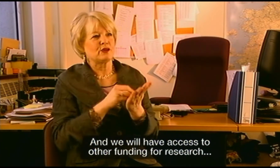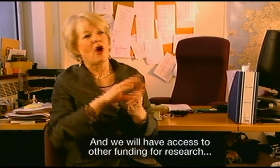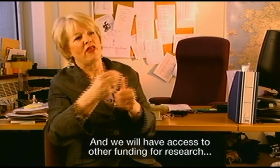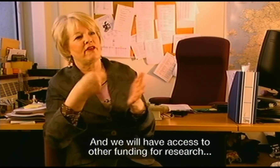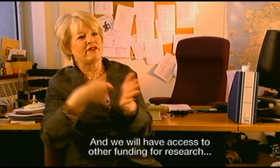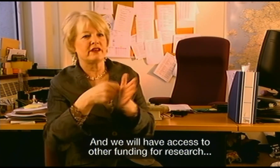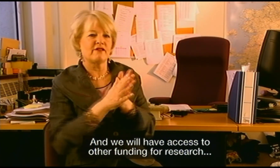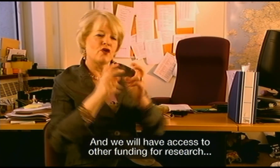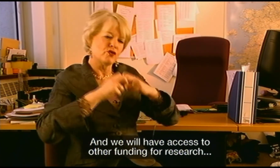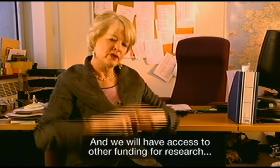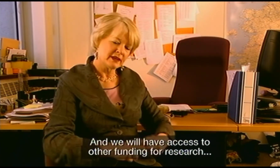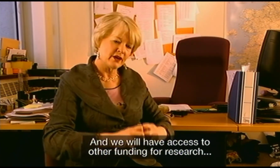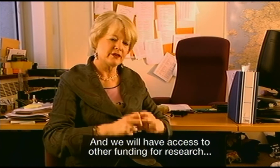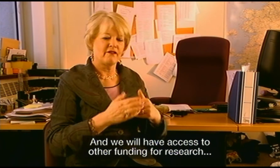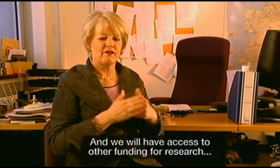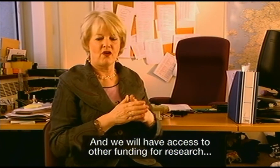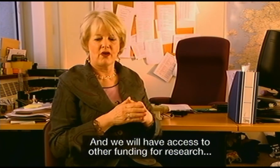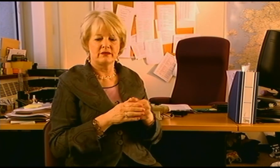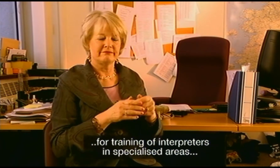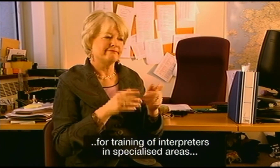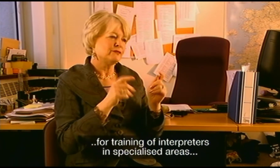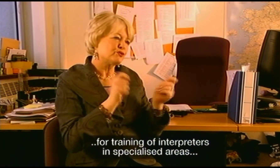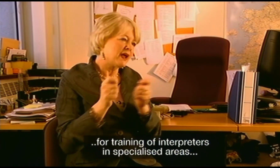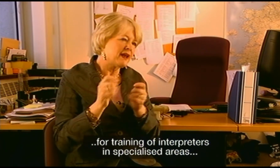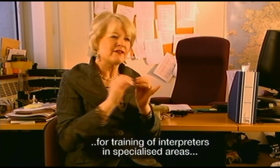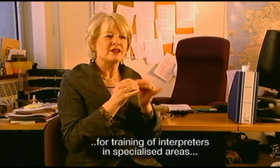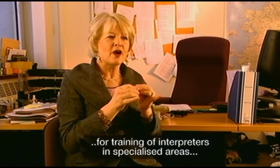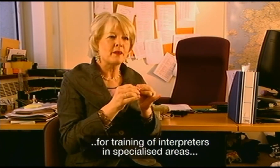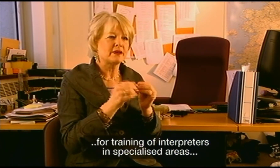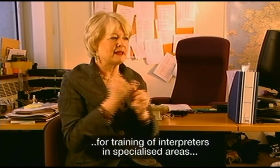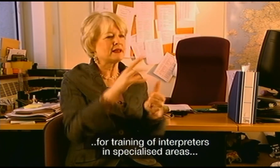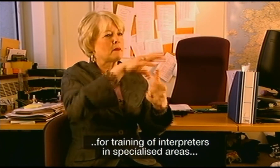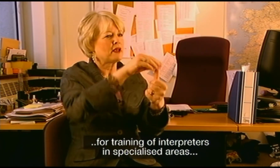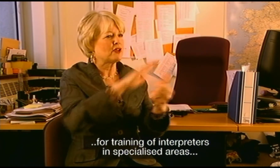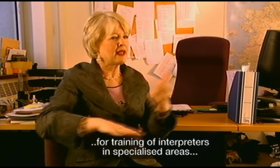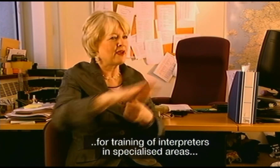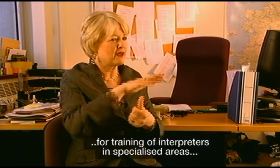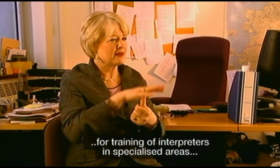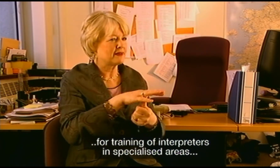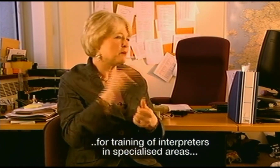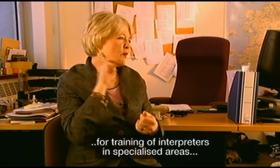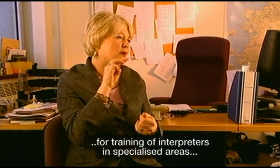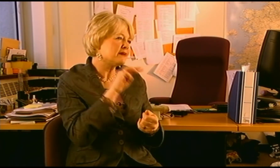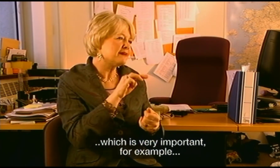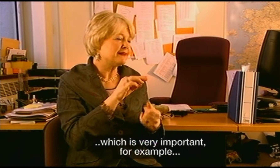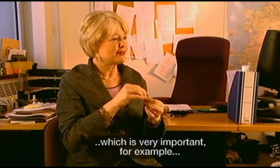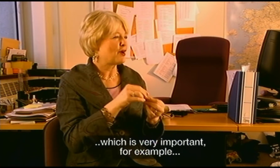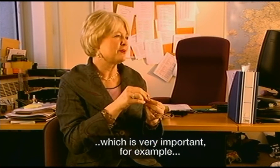to other funding for research, for training of interpreters in specialised areas, which is very